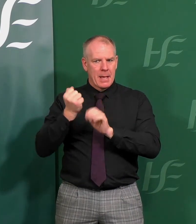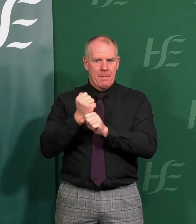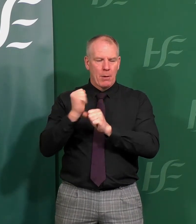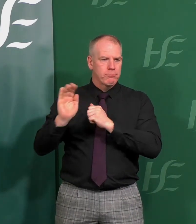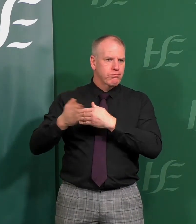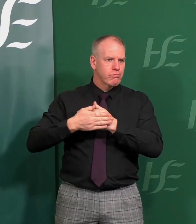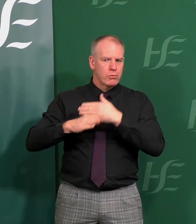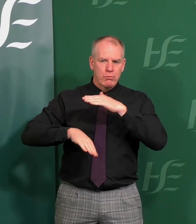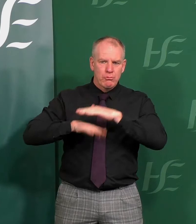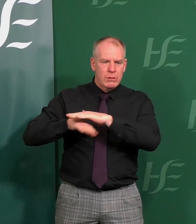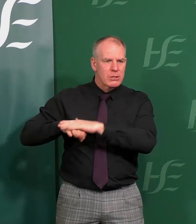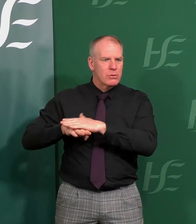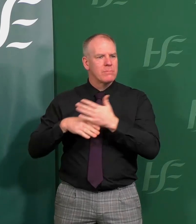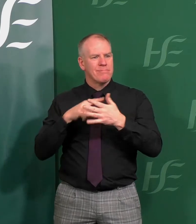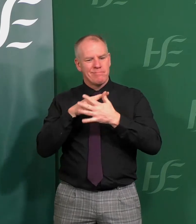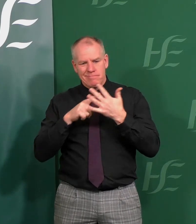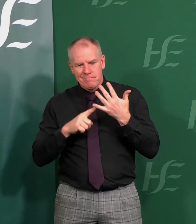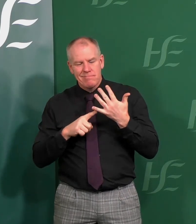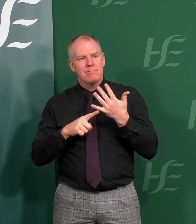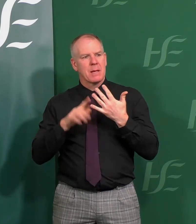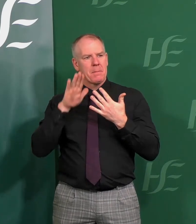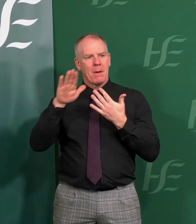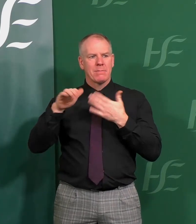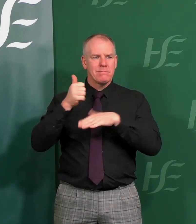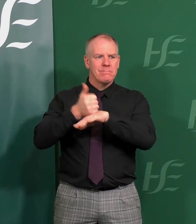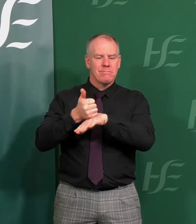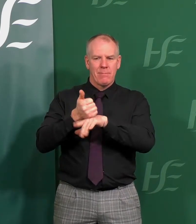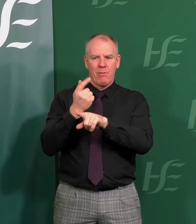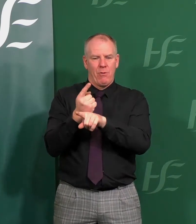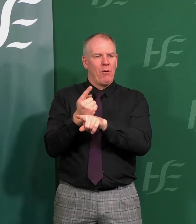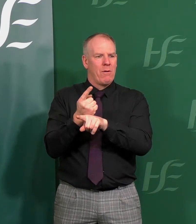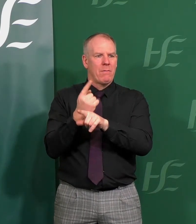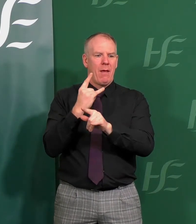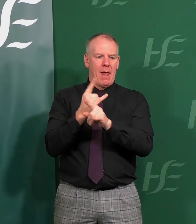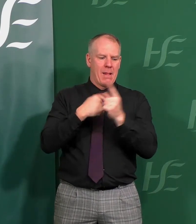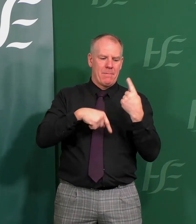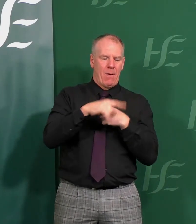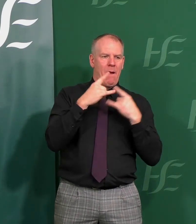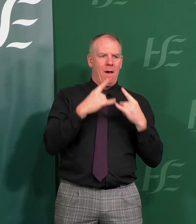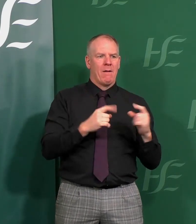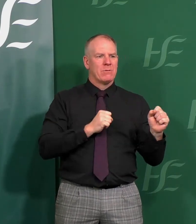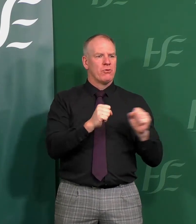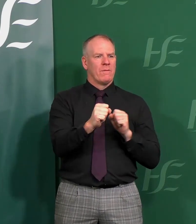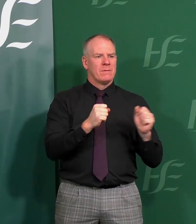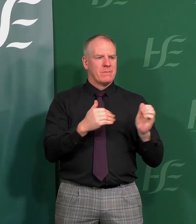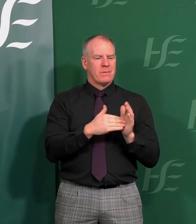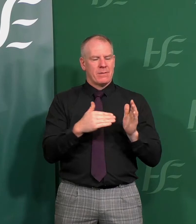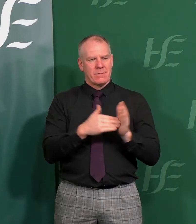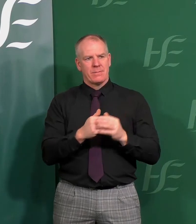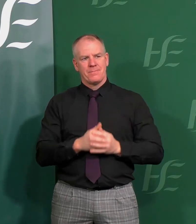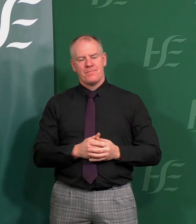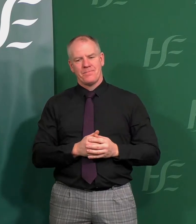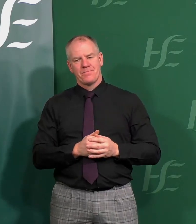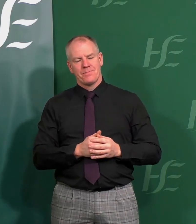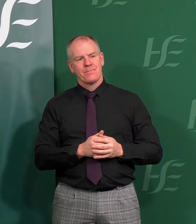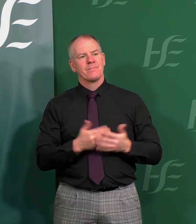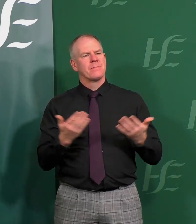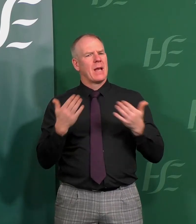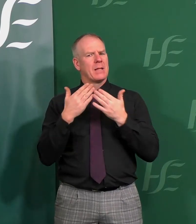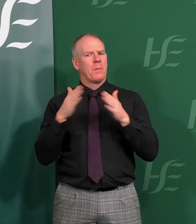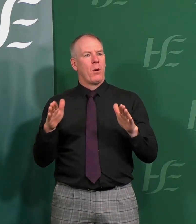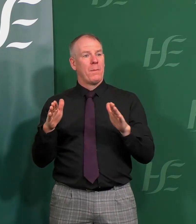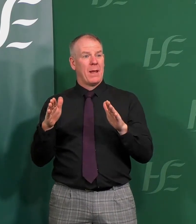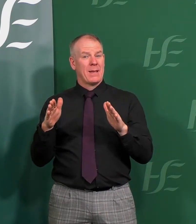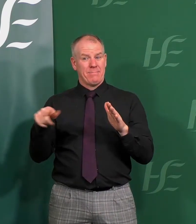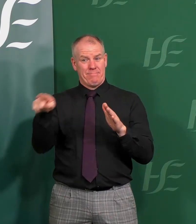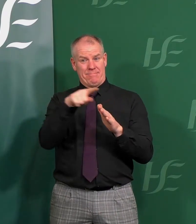restrictions that have had to be put in place have certainly helped the health service. And related to that, the public actions